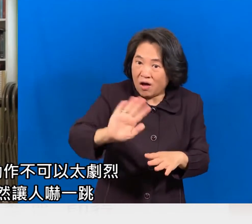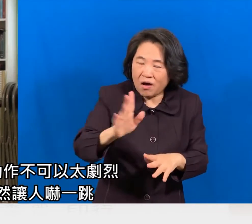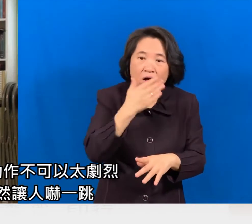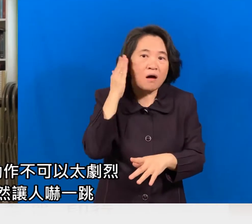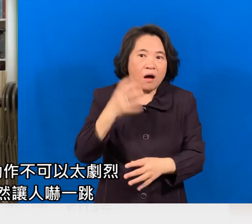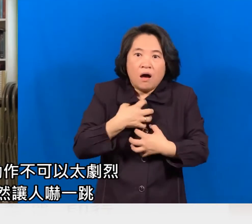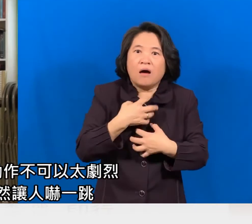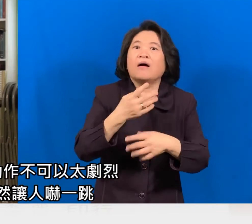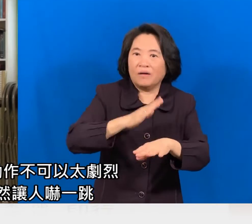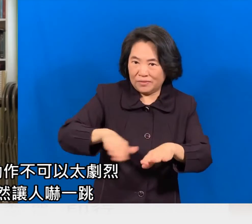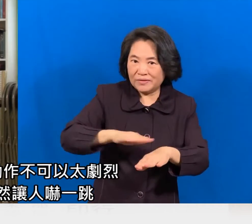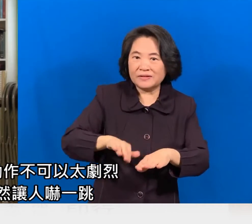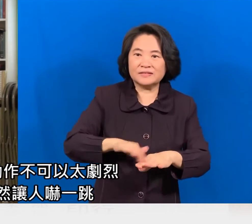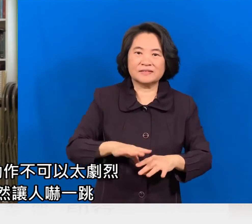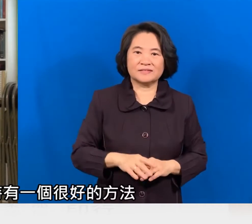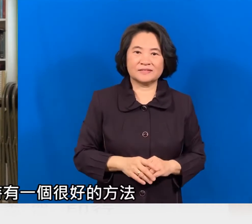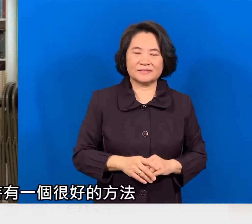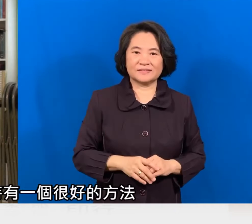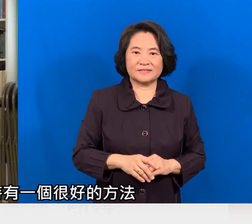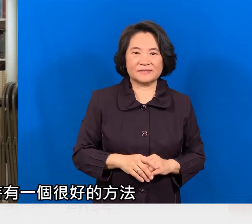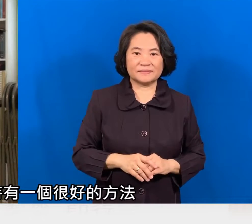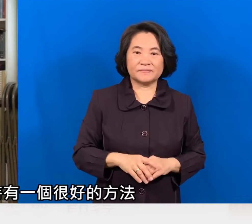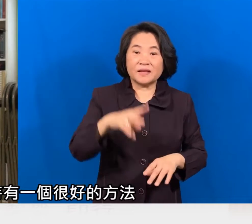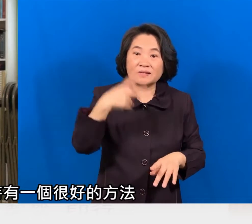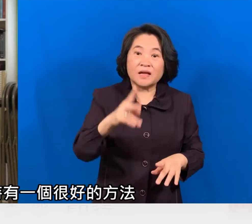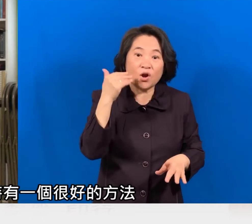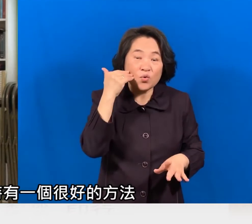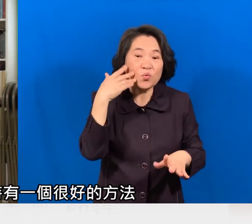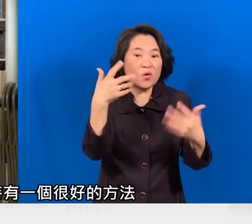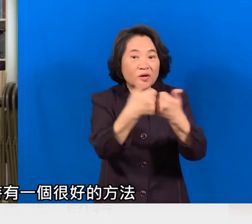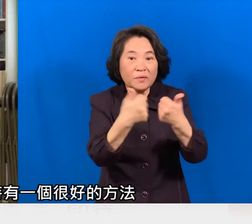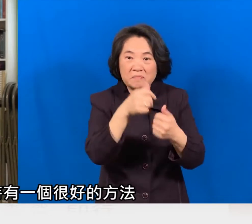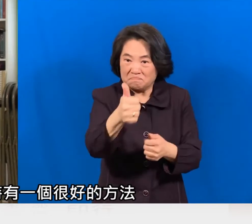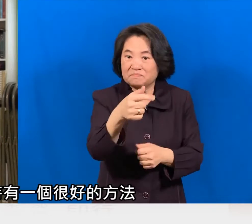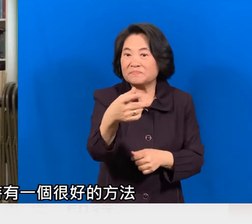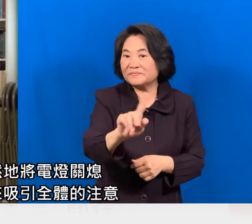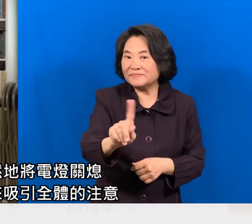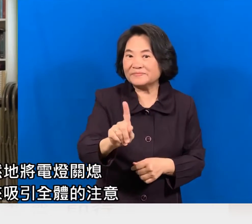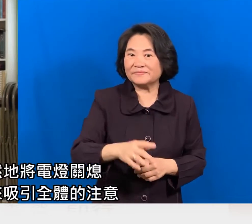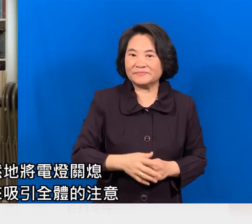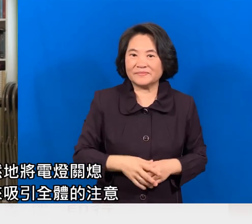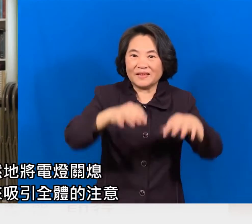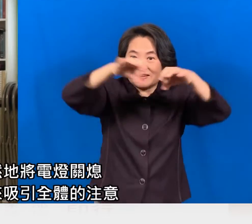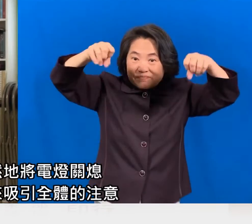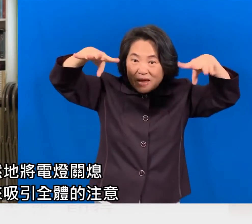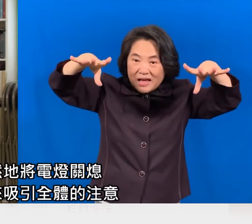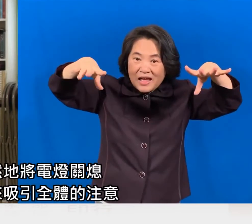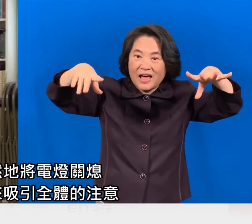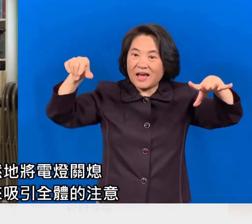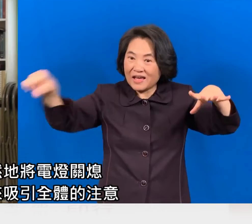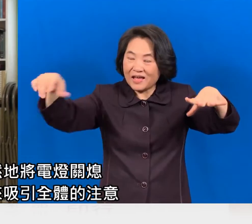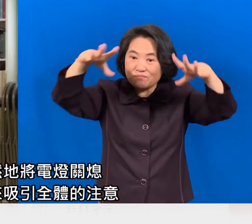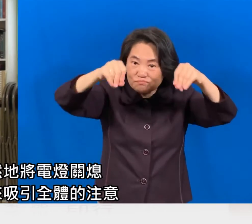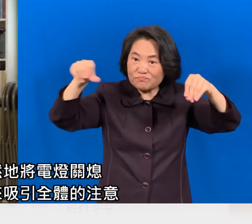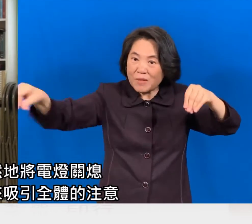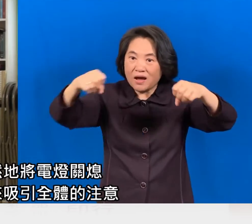not to suddenly scare someone out of his wits. Another good method can be used in group gatherings, that being quickly turning the